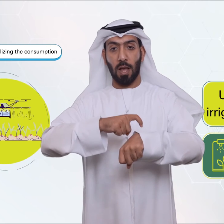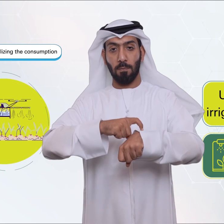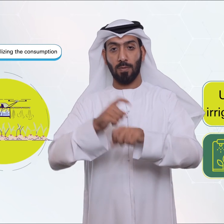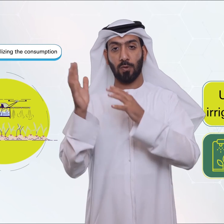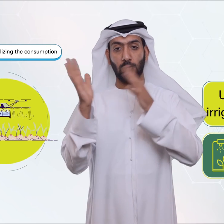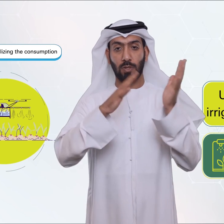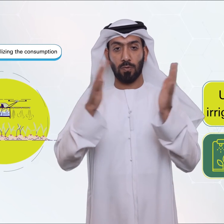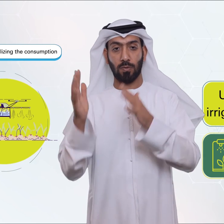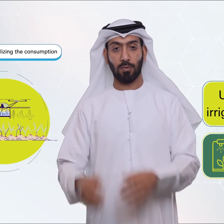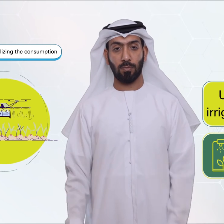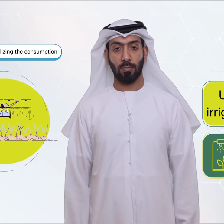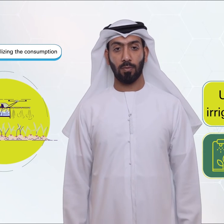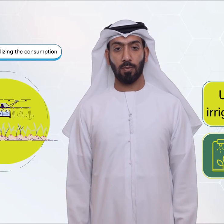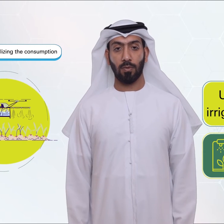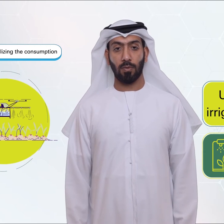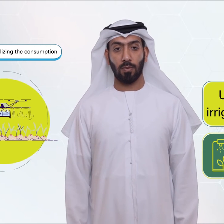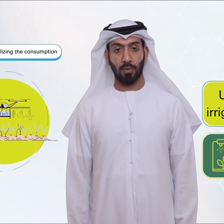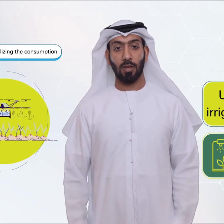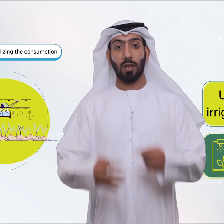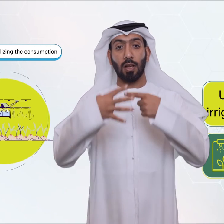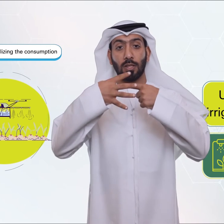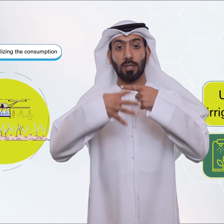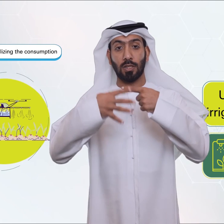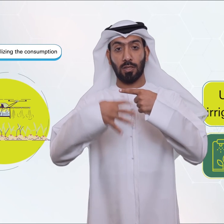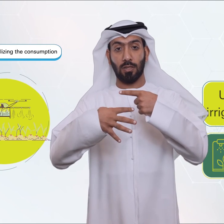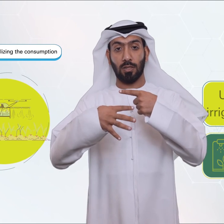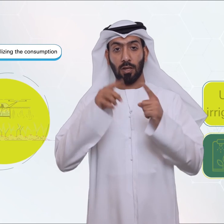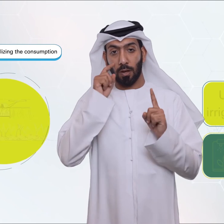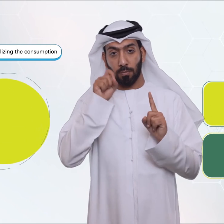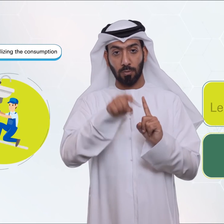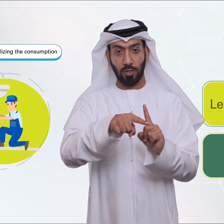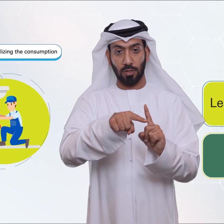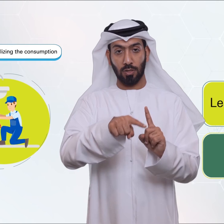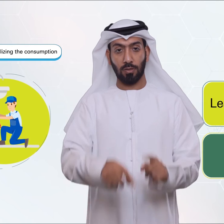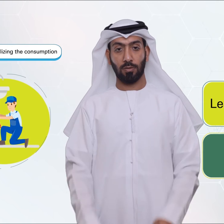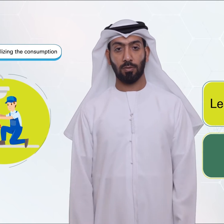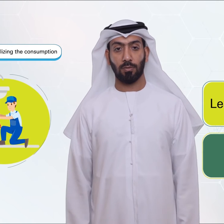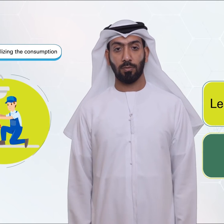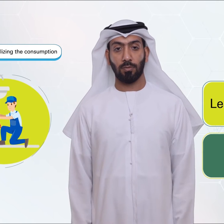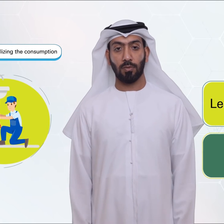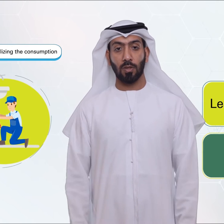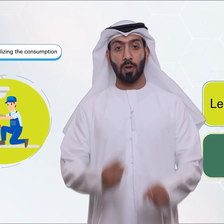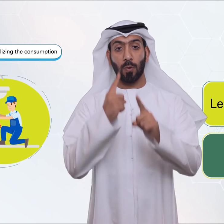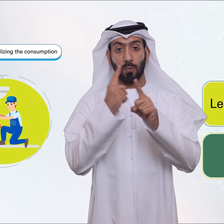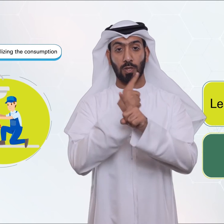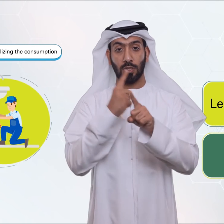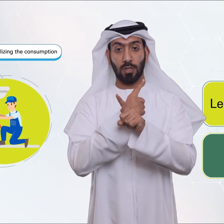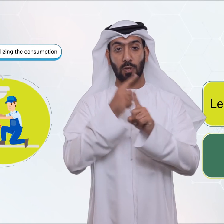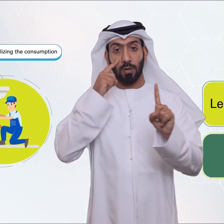control watering times, which are turned off on rainy days. Leak detection. Leak detection and repair is